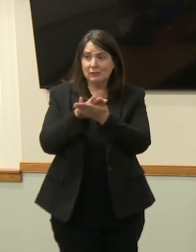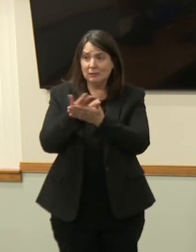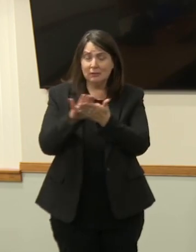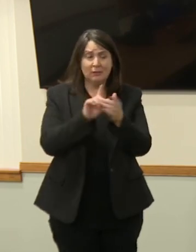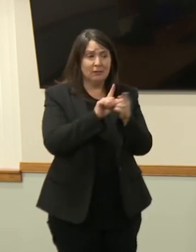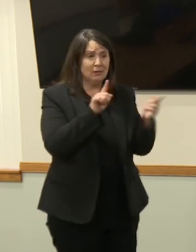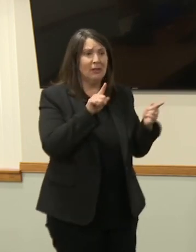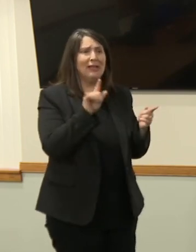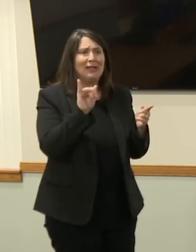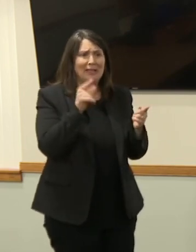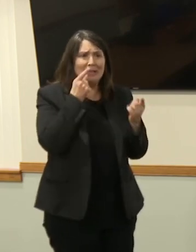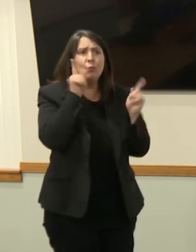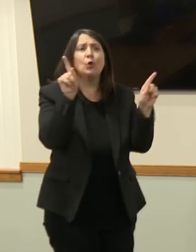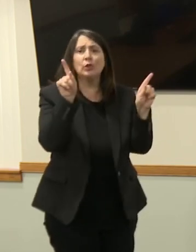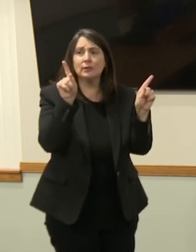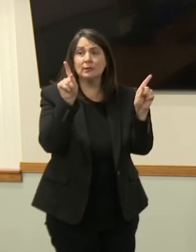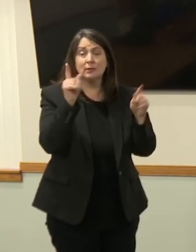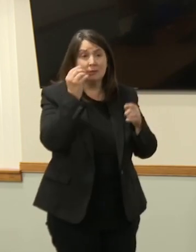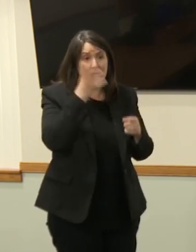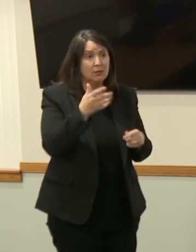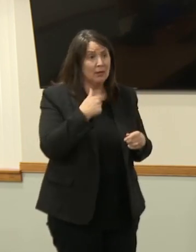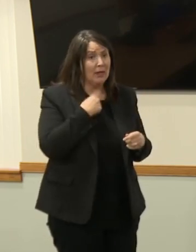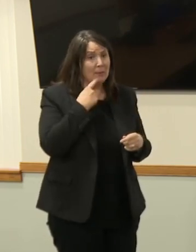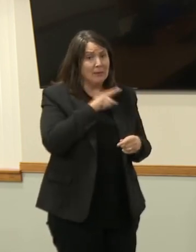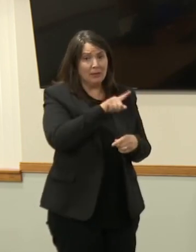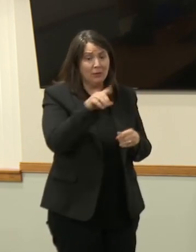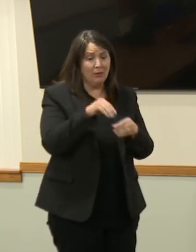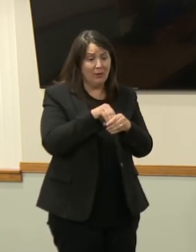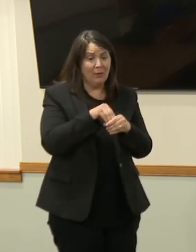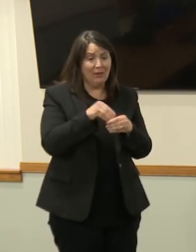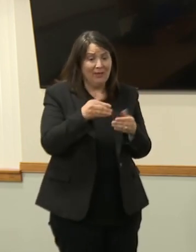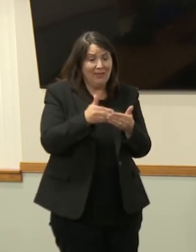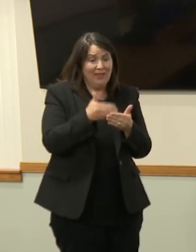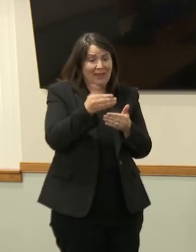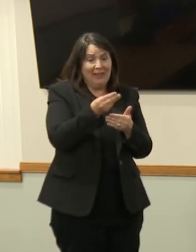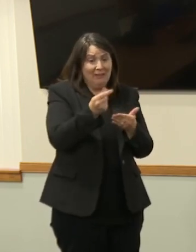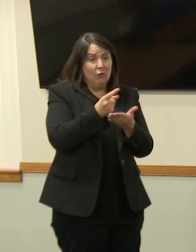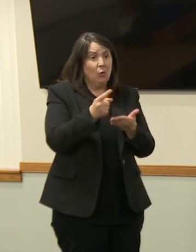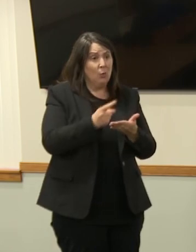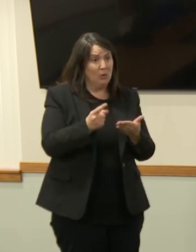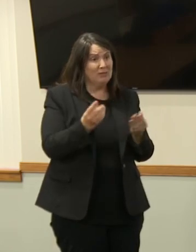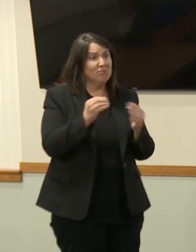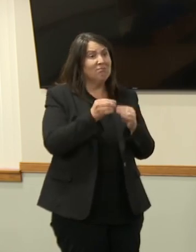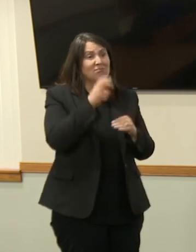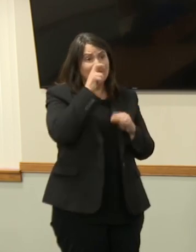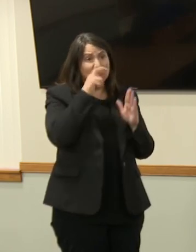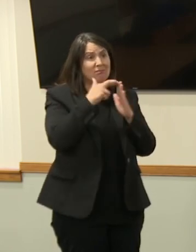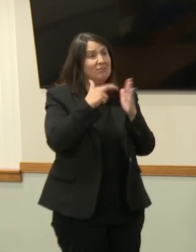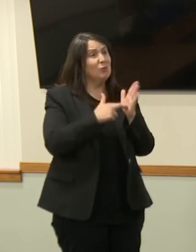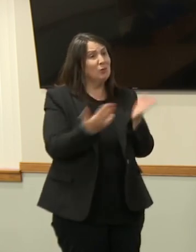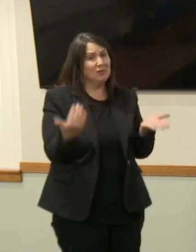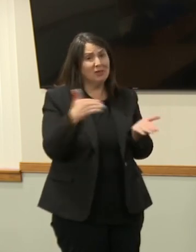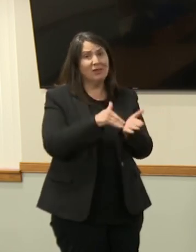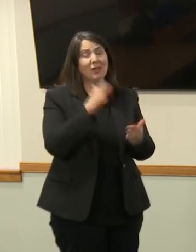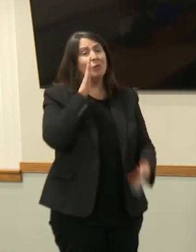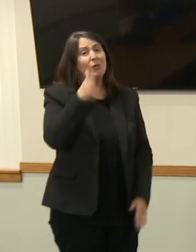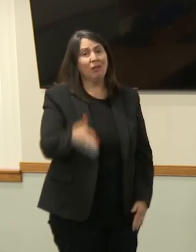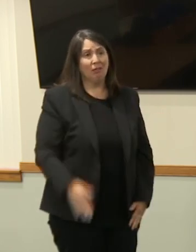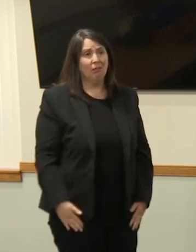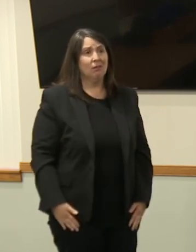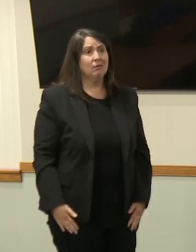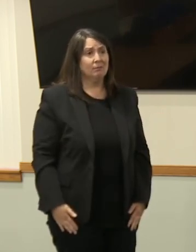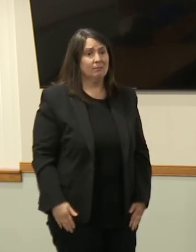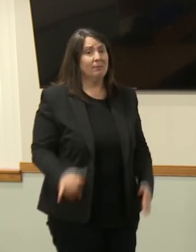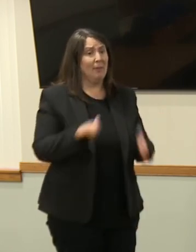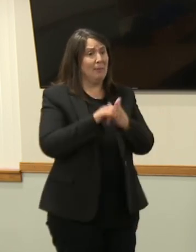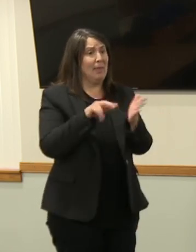no mistake, sometime in the next few weeks, we're going to be looking at those mitigations very closely in our community. And as a community, we